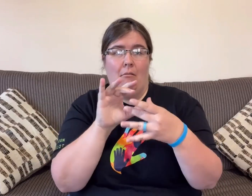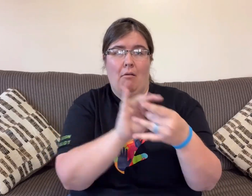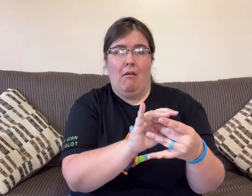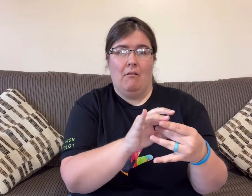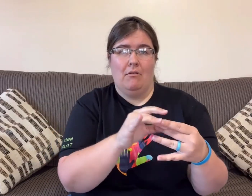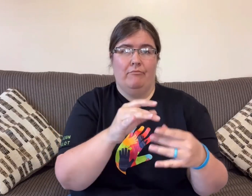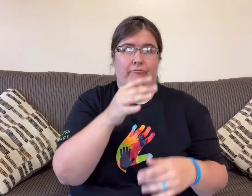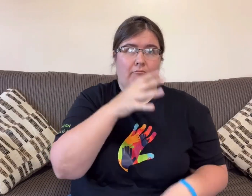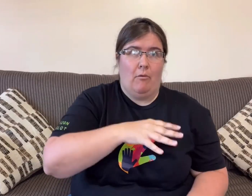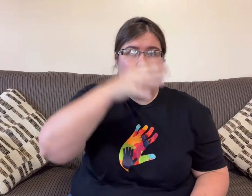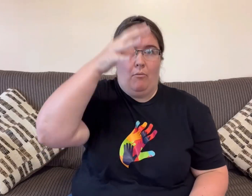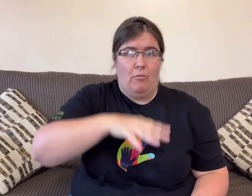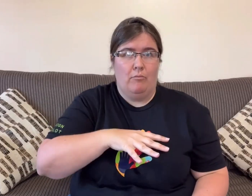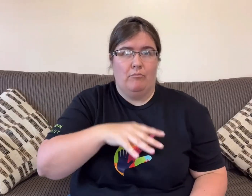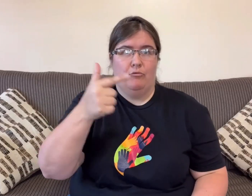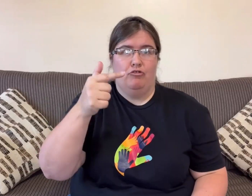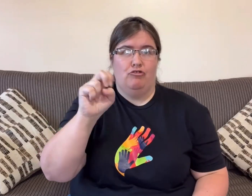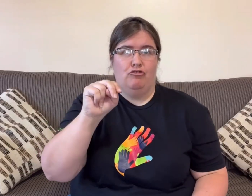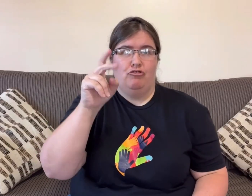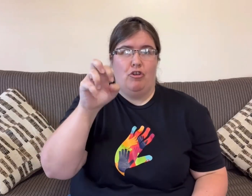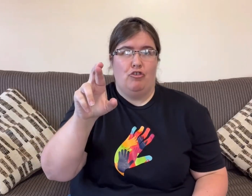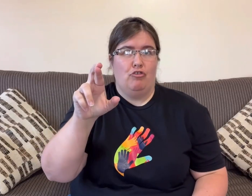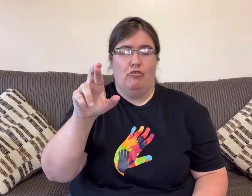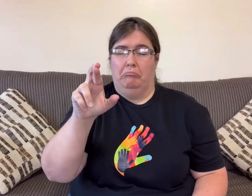to gender, being a man or a woman. They're just pointing.